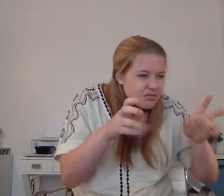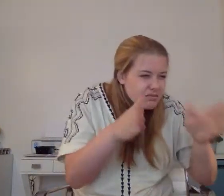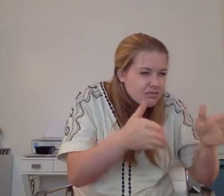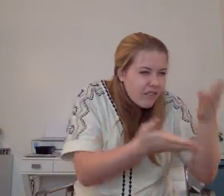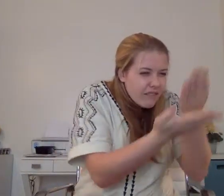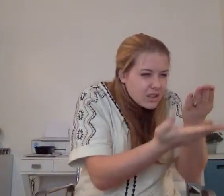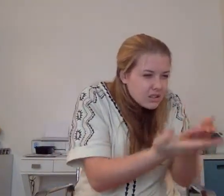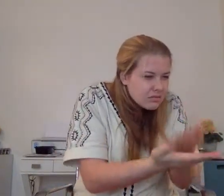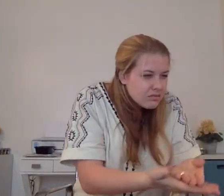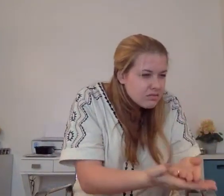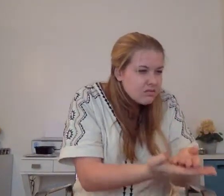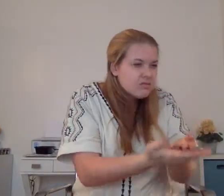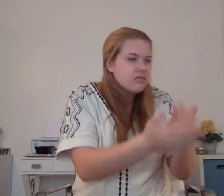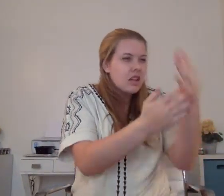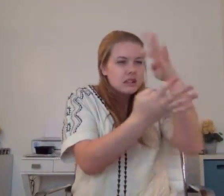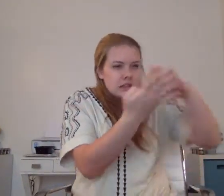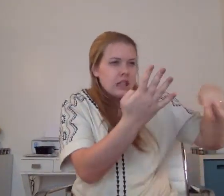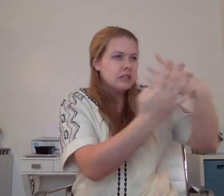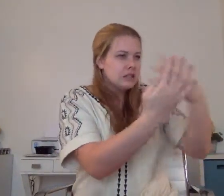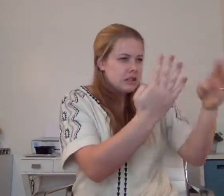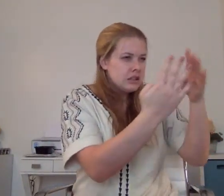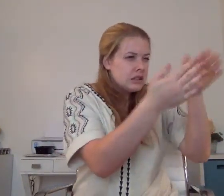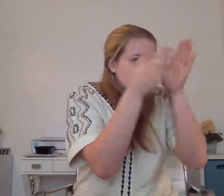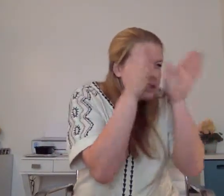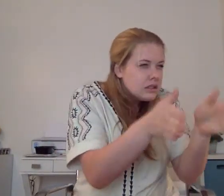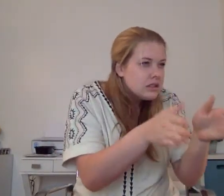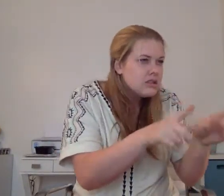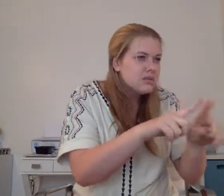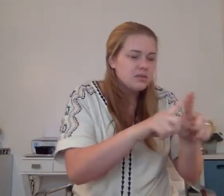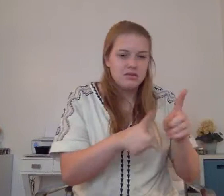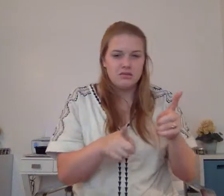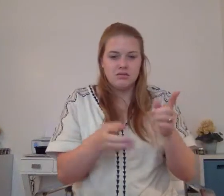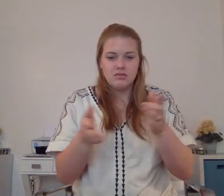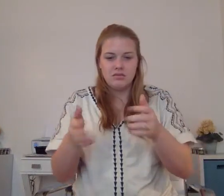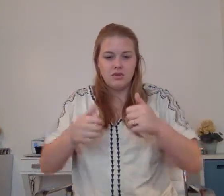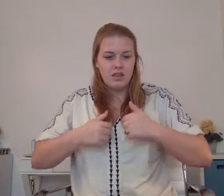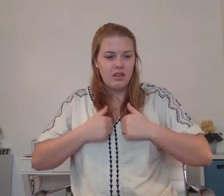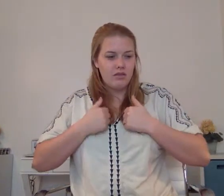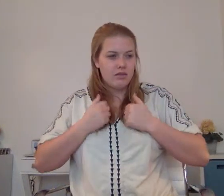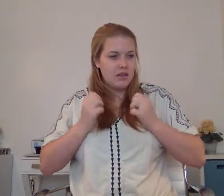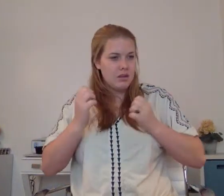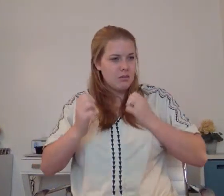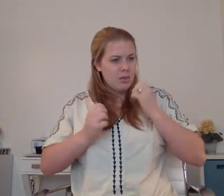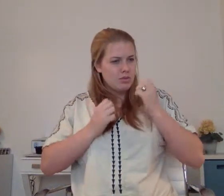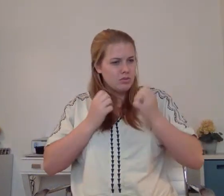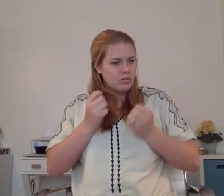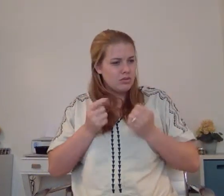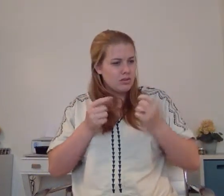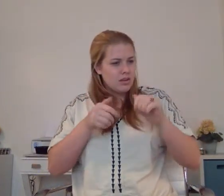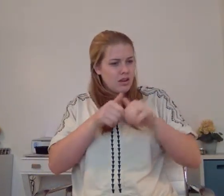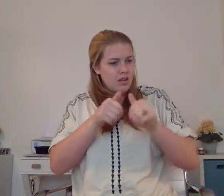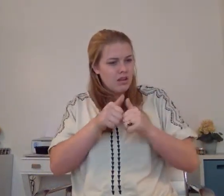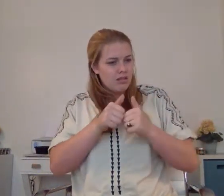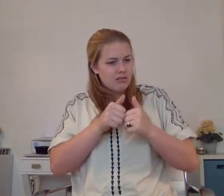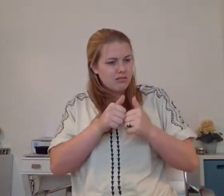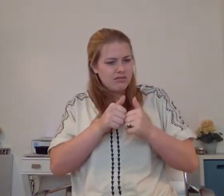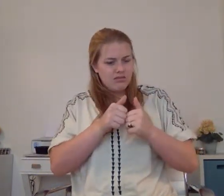and metrics that they seem to forget those things in life that are difficult to measure and perhaps impossible to